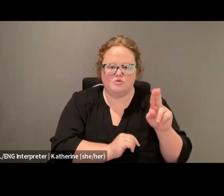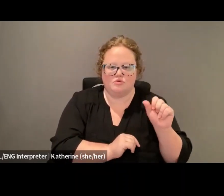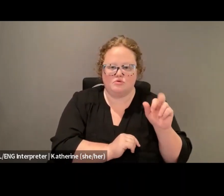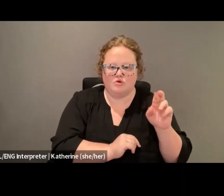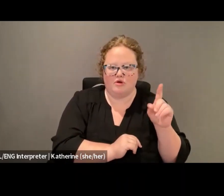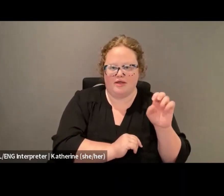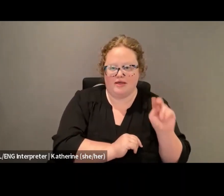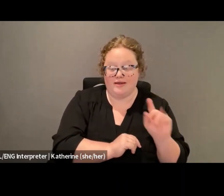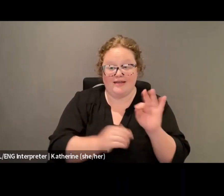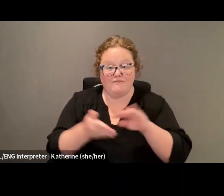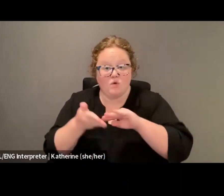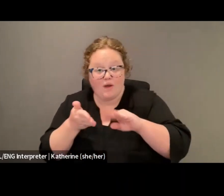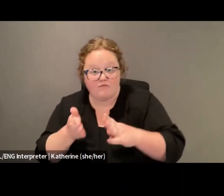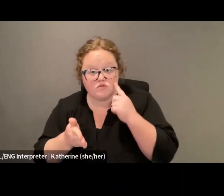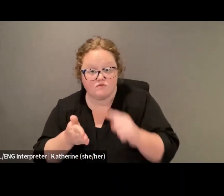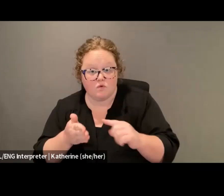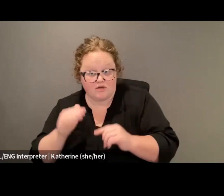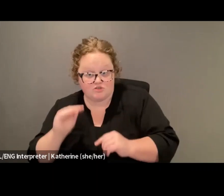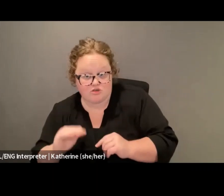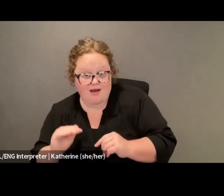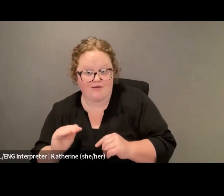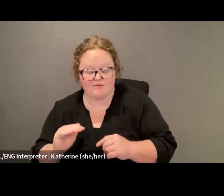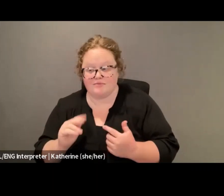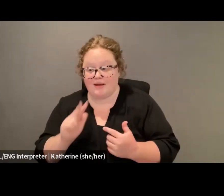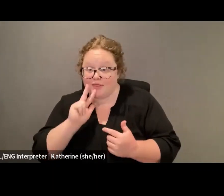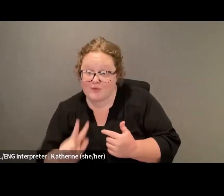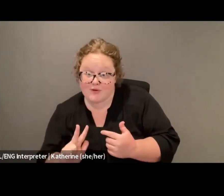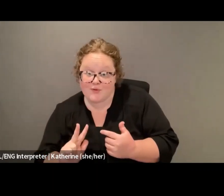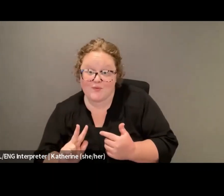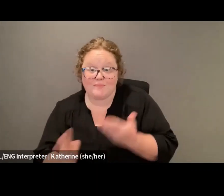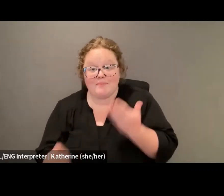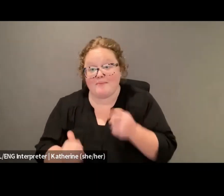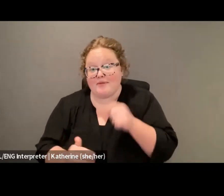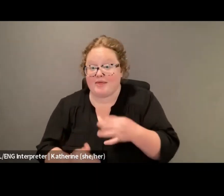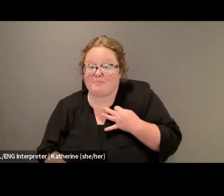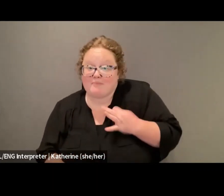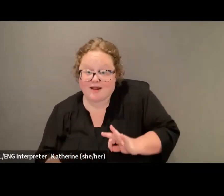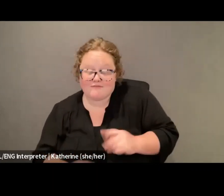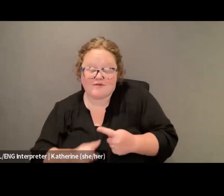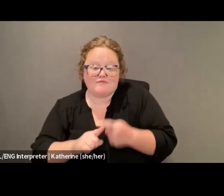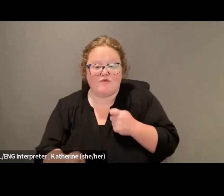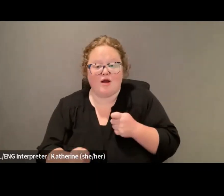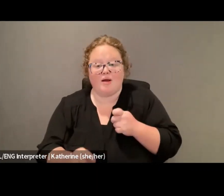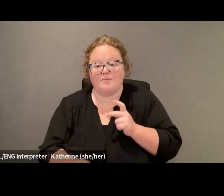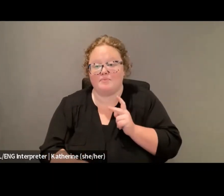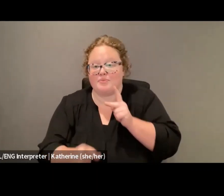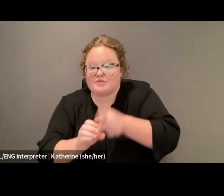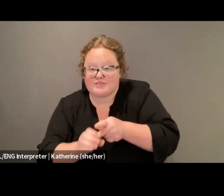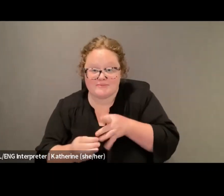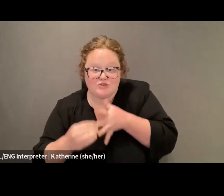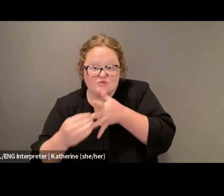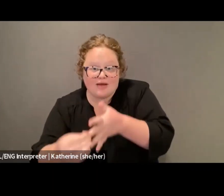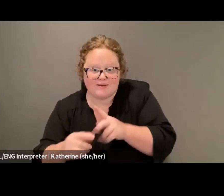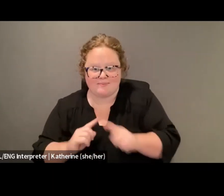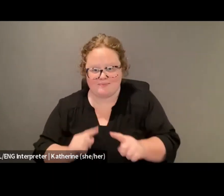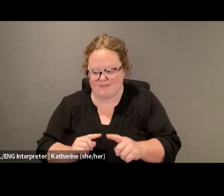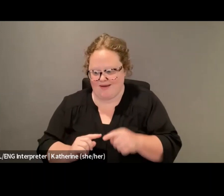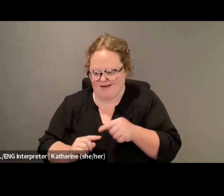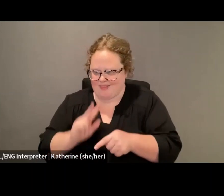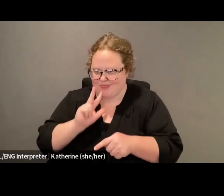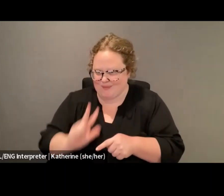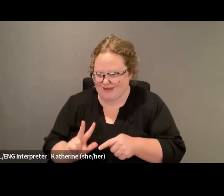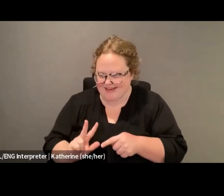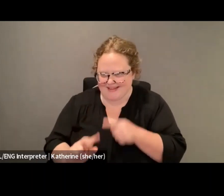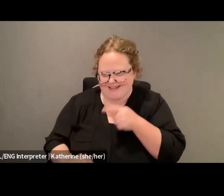because, you know, a 3-year-old, for example, might really benefit from participant-directed services, but legally, as a 3-year-old, they cannot enter